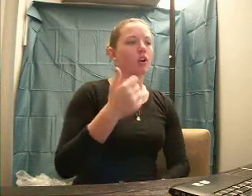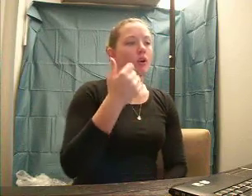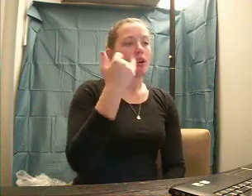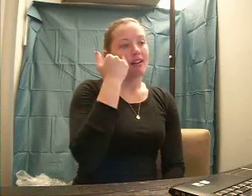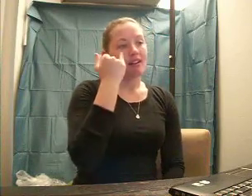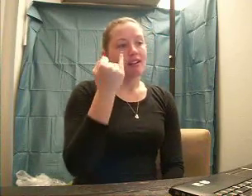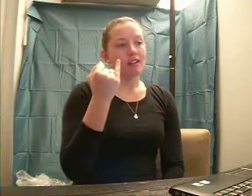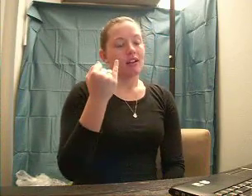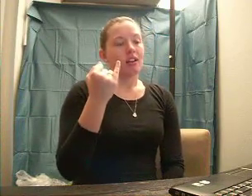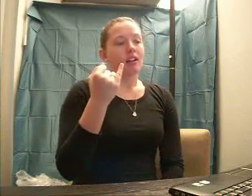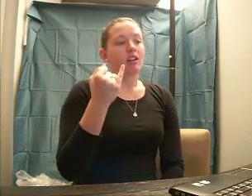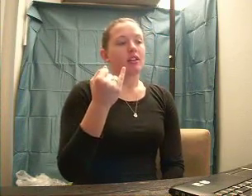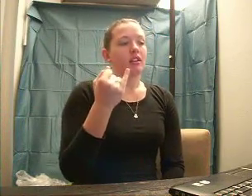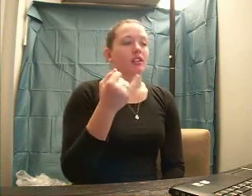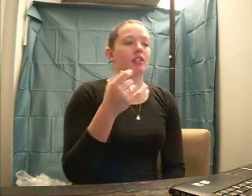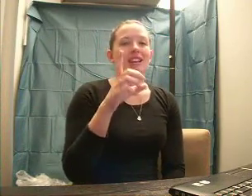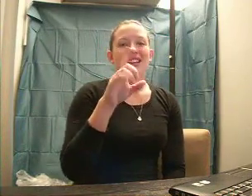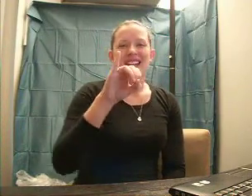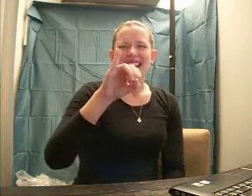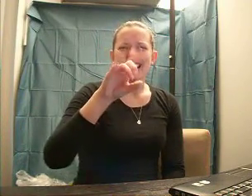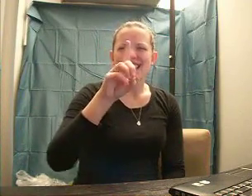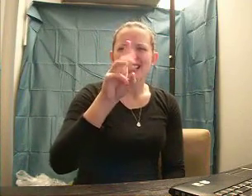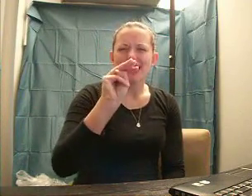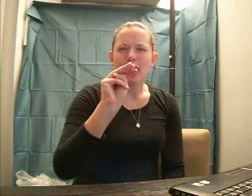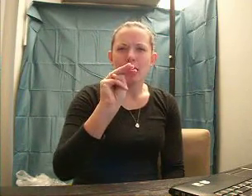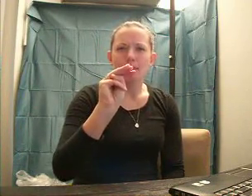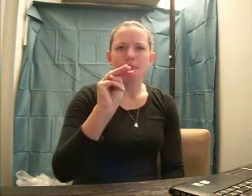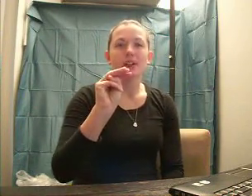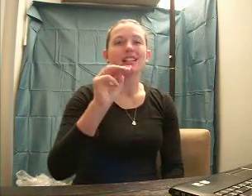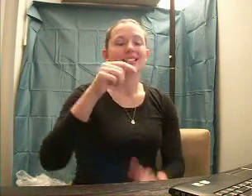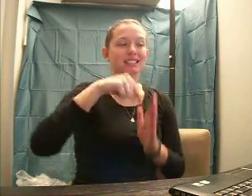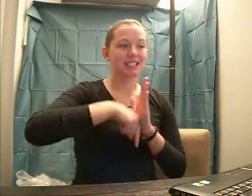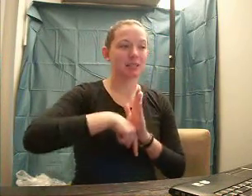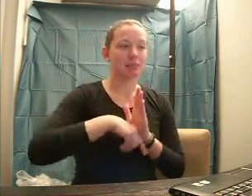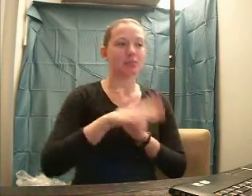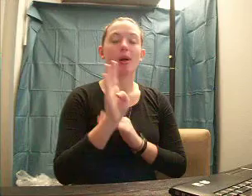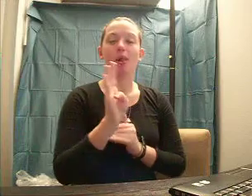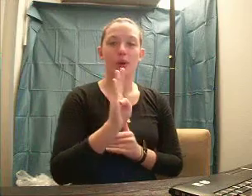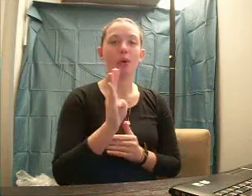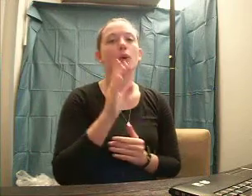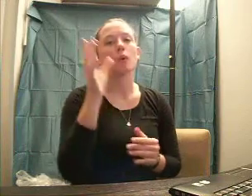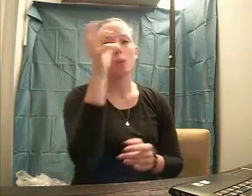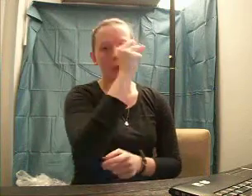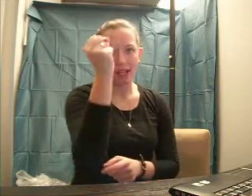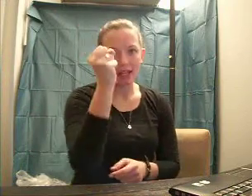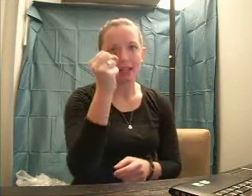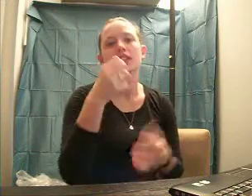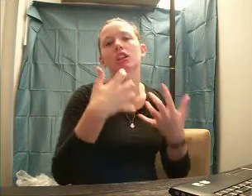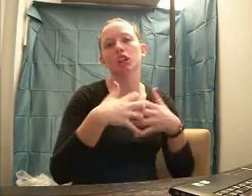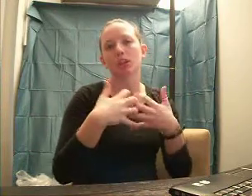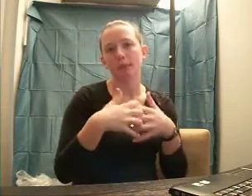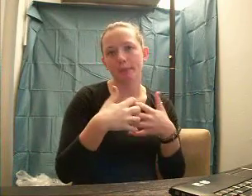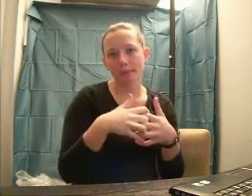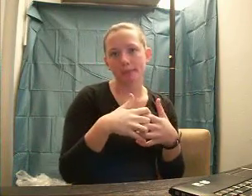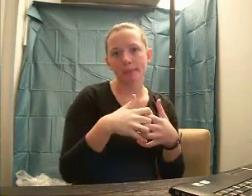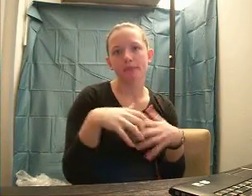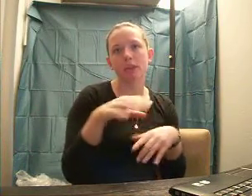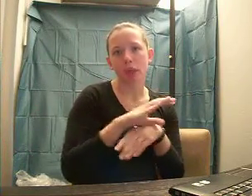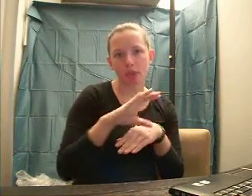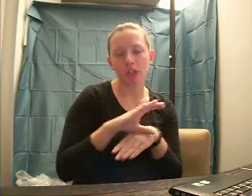is IBM's Deep Blue will occasionally win. And I think if IBM's Deep Blue played probably anyone in this room, it would win every time. That problem is solved. What